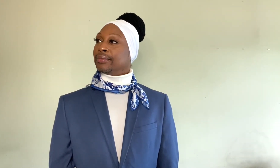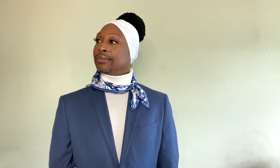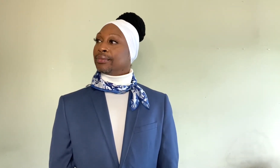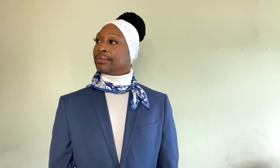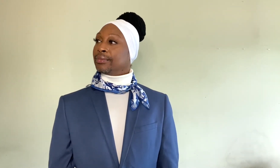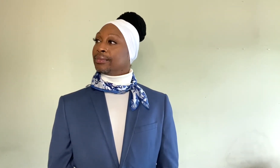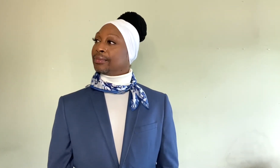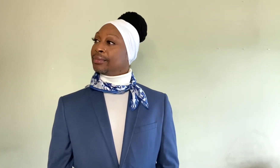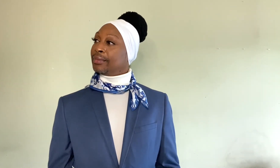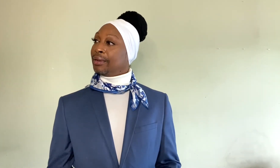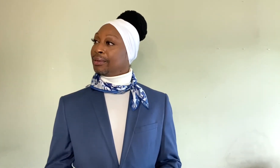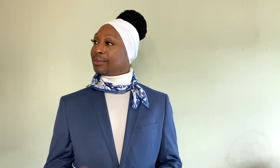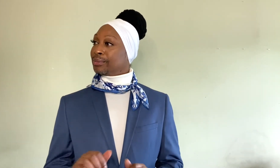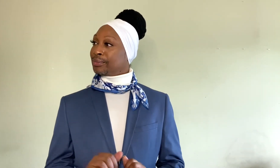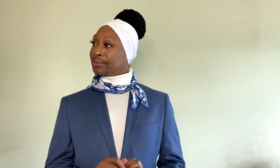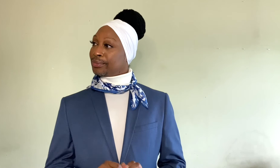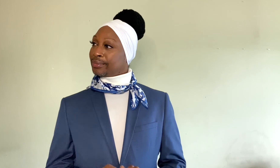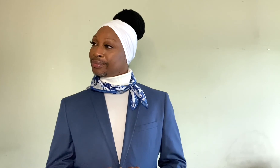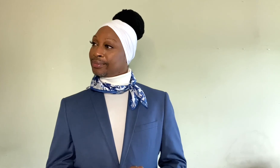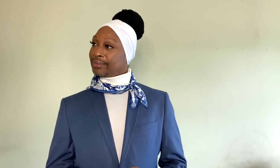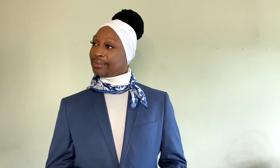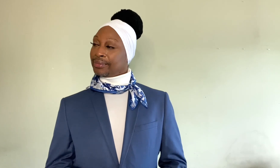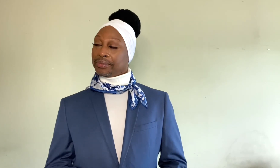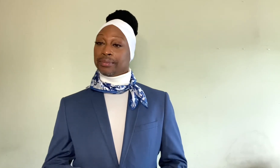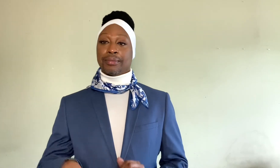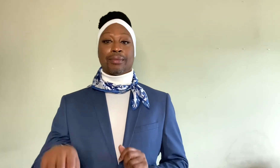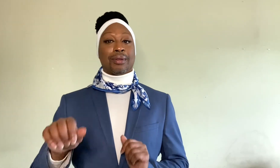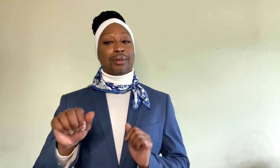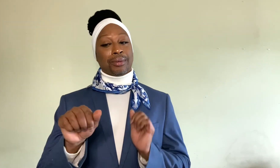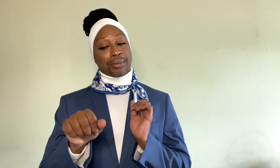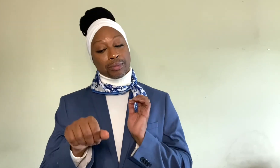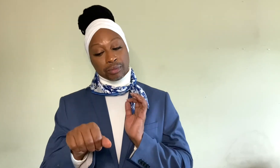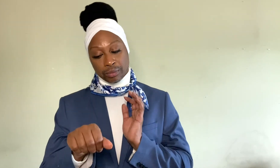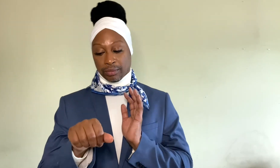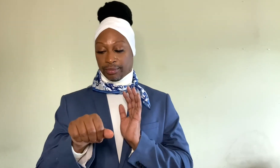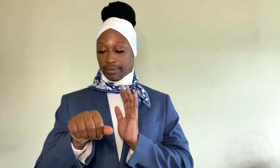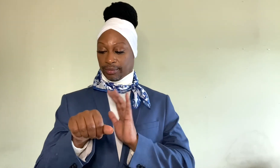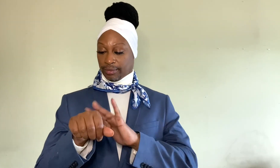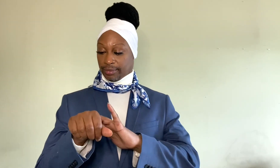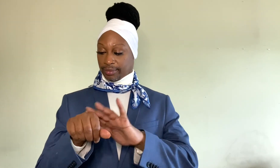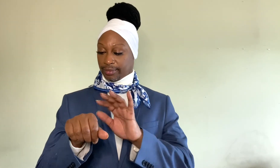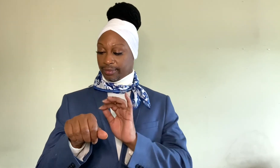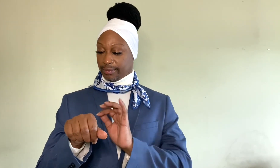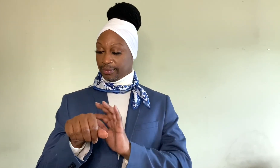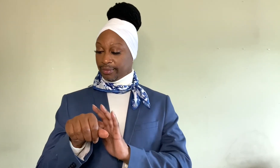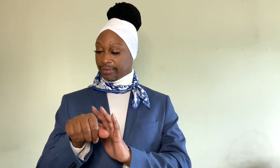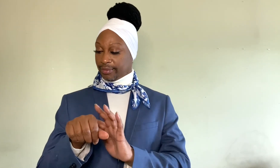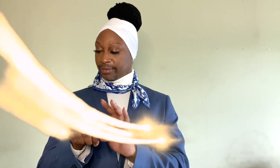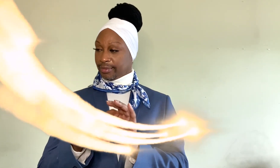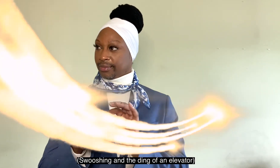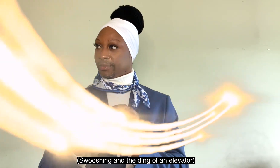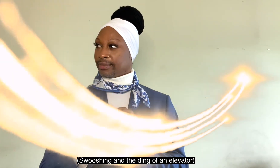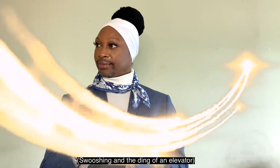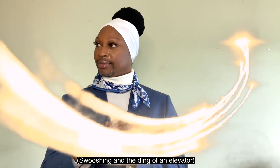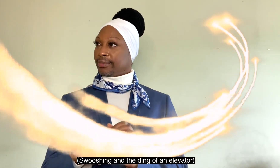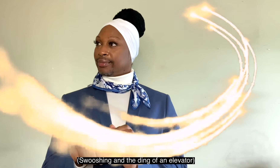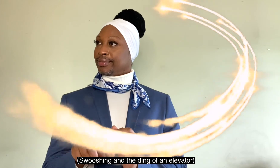I'm gonna go to the for We'll get back, for mine. I'm